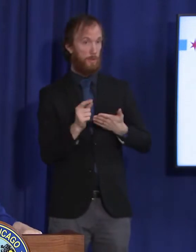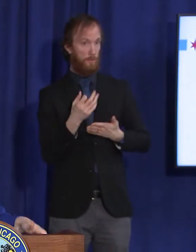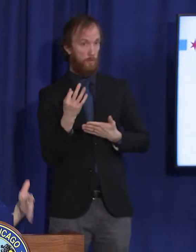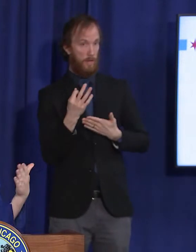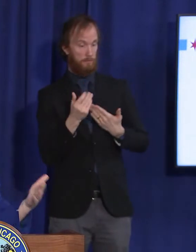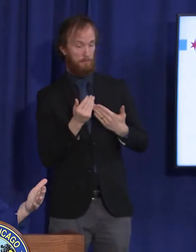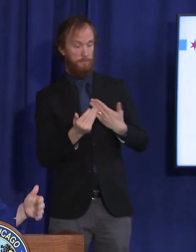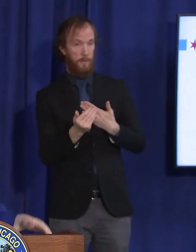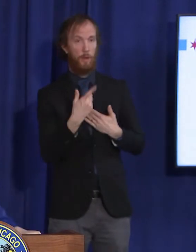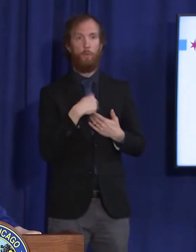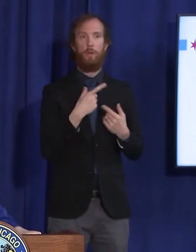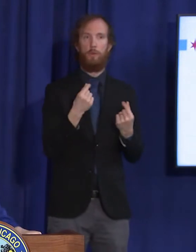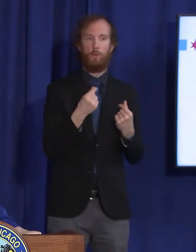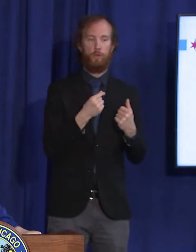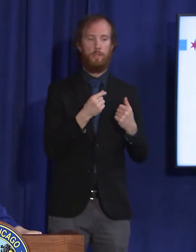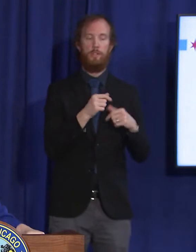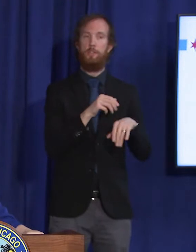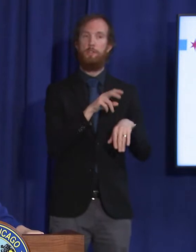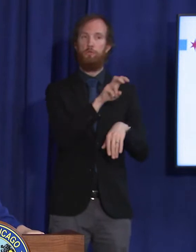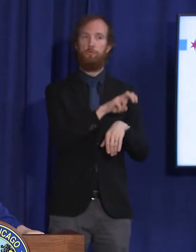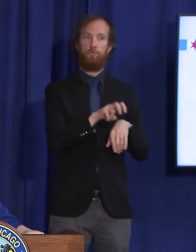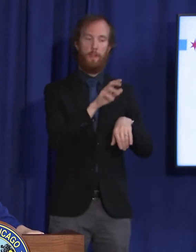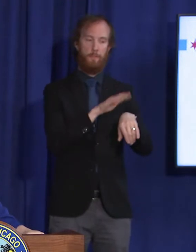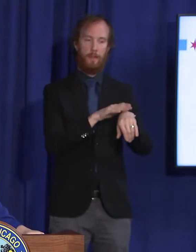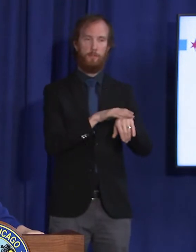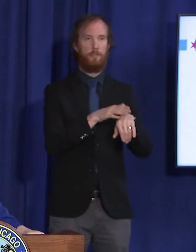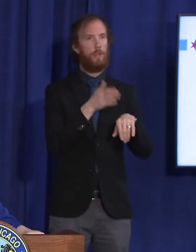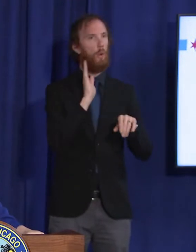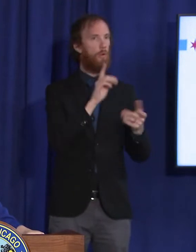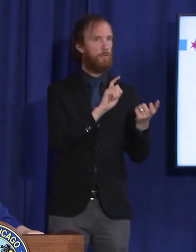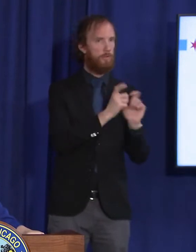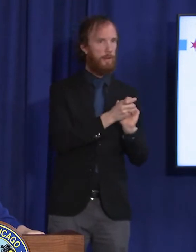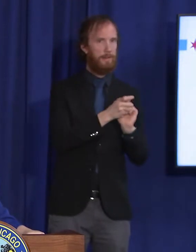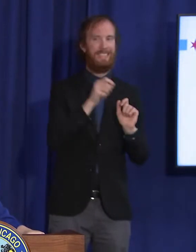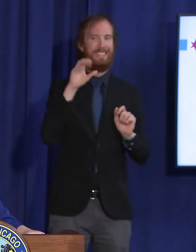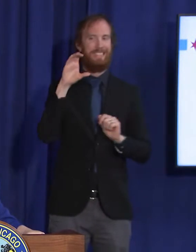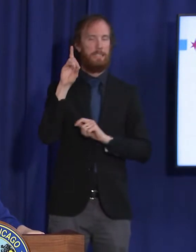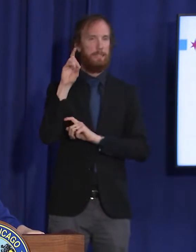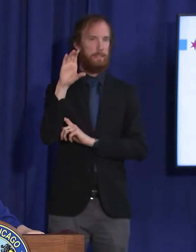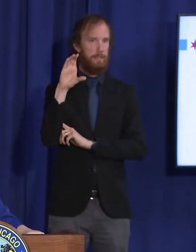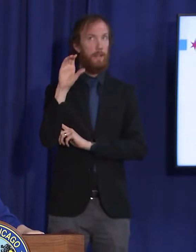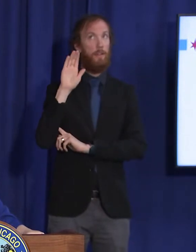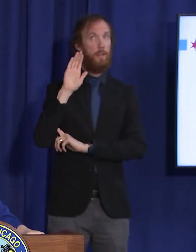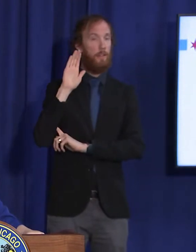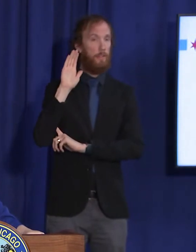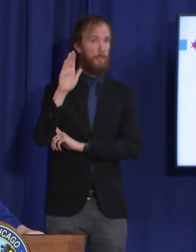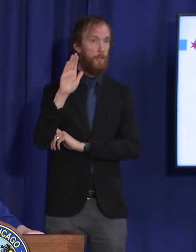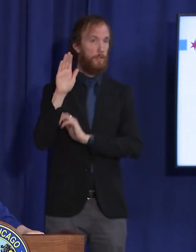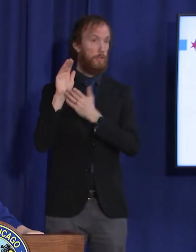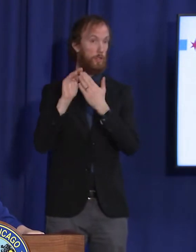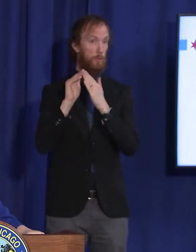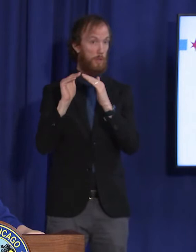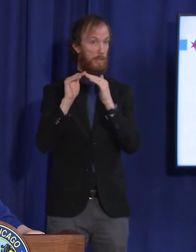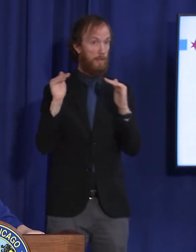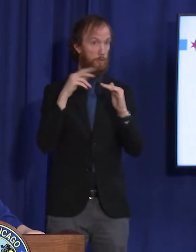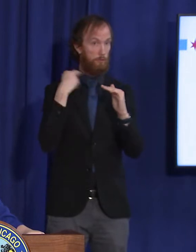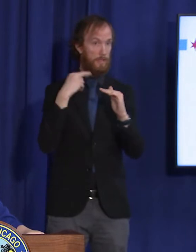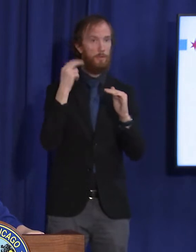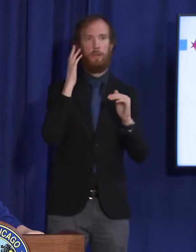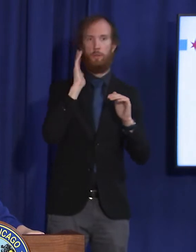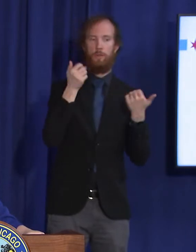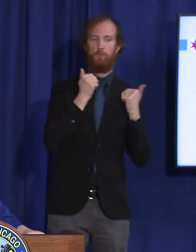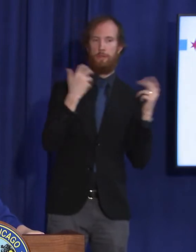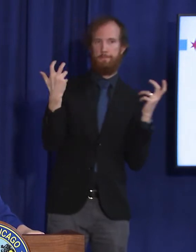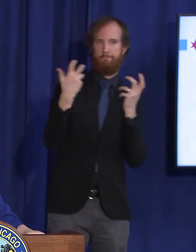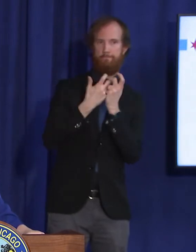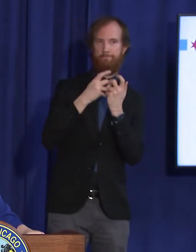will transition the travel advisory to align with the CDC's COVID-19 community levels. So let's remind you what that